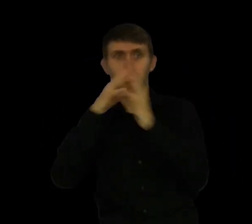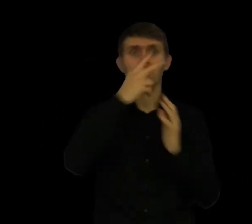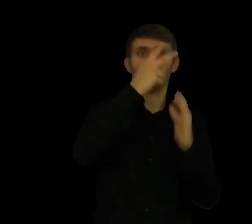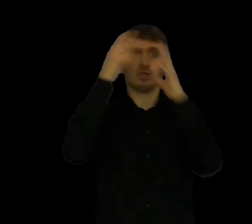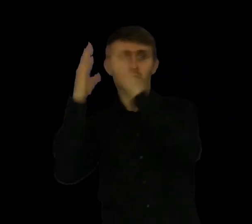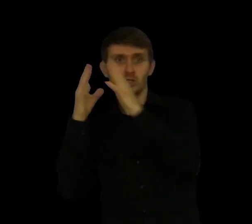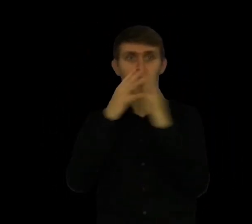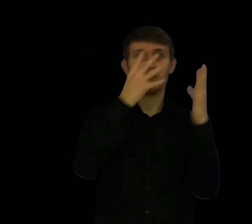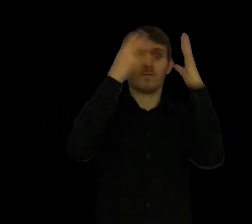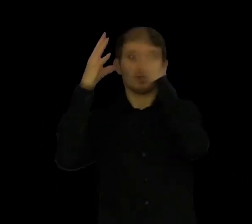plus a 3 tens plus 9 tens,